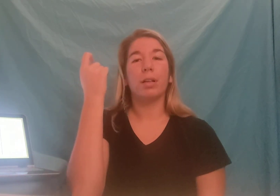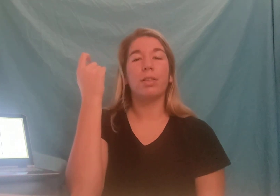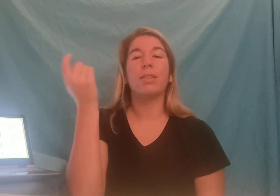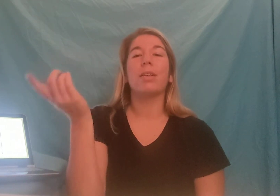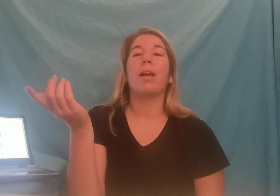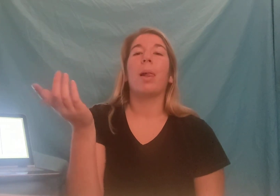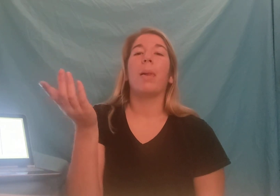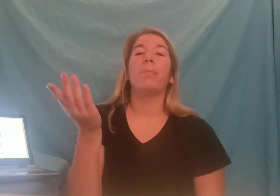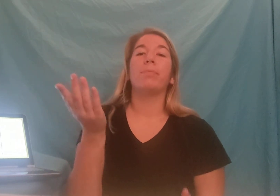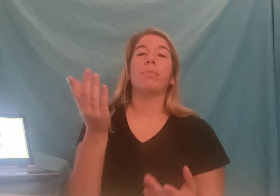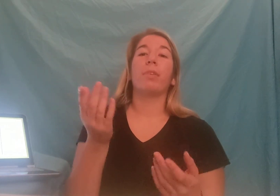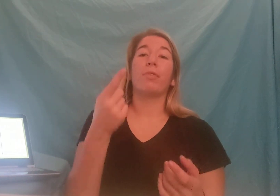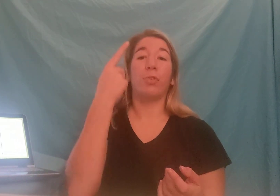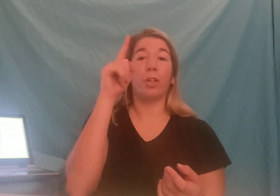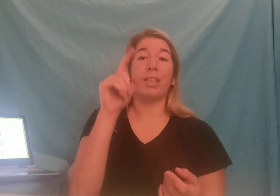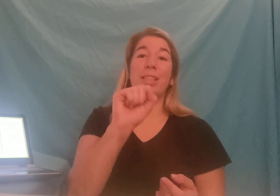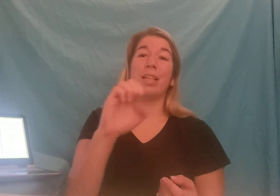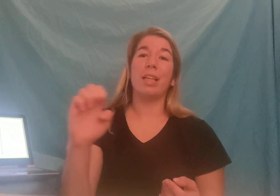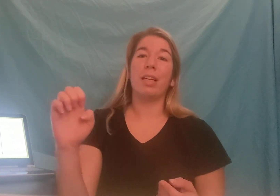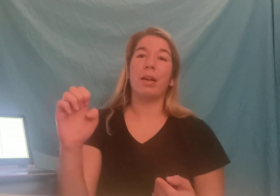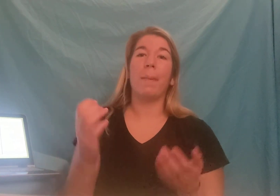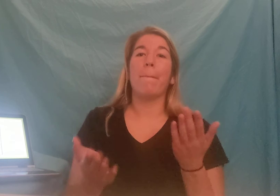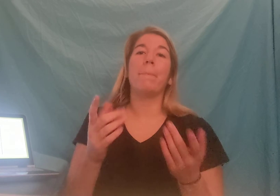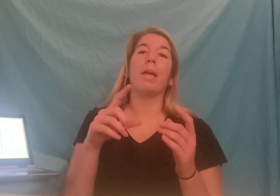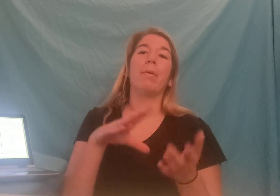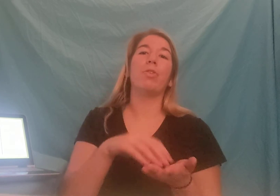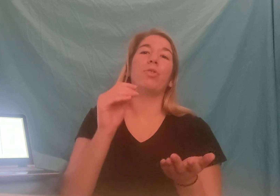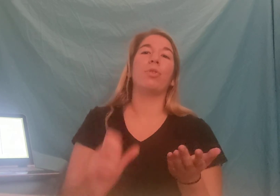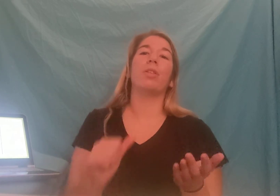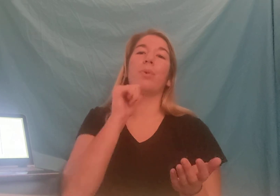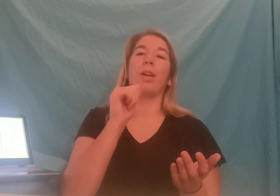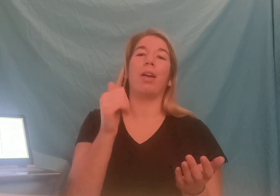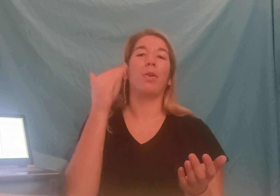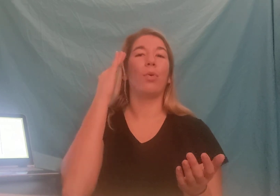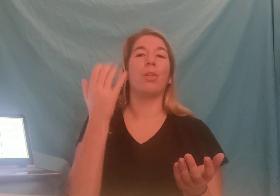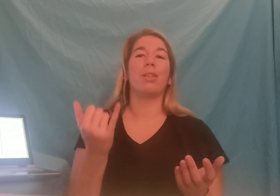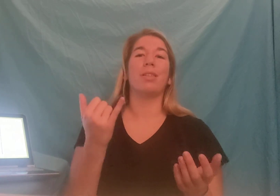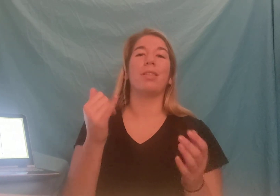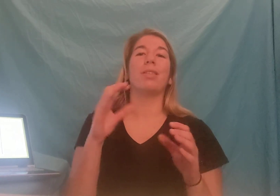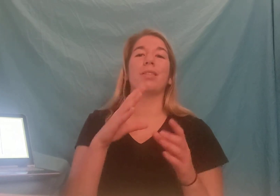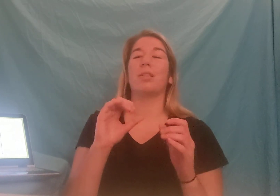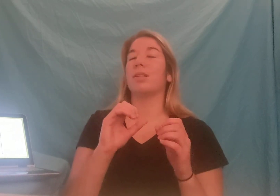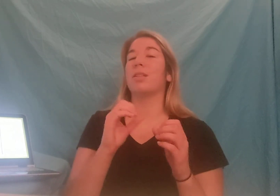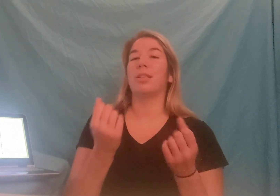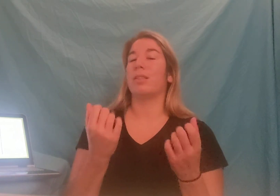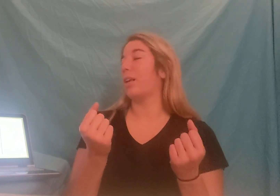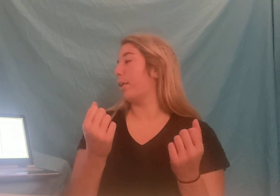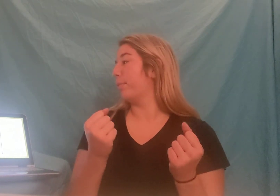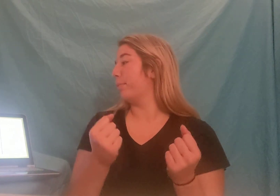because for C, maybe students would not know this sign.